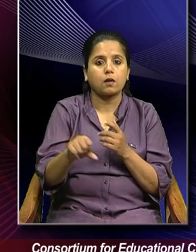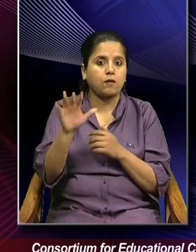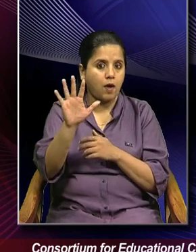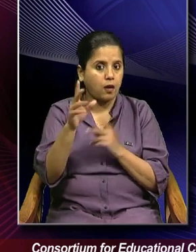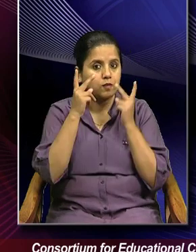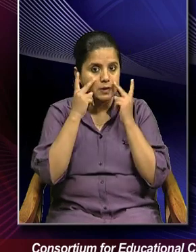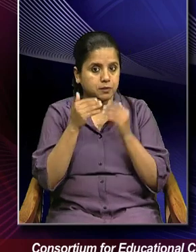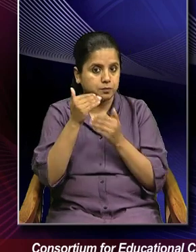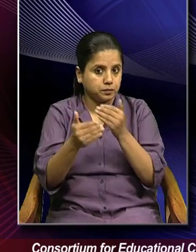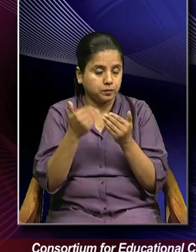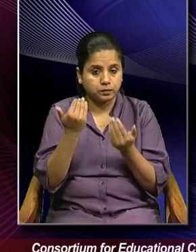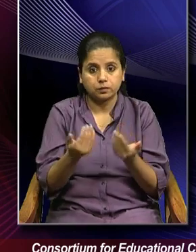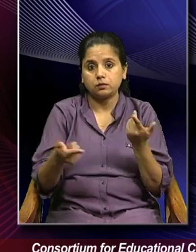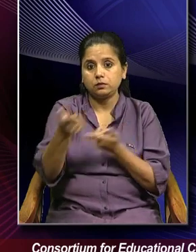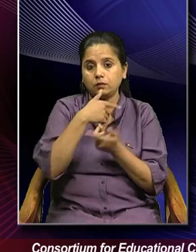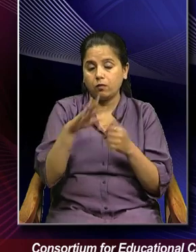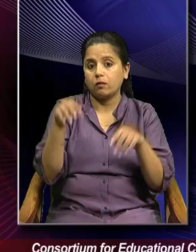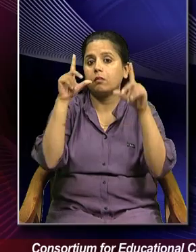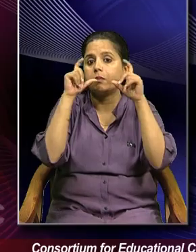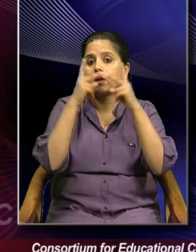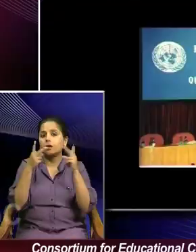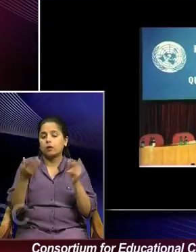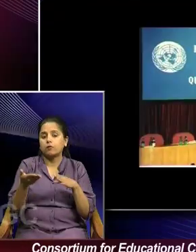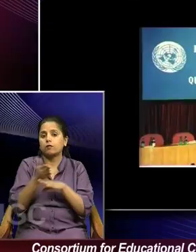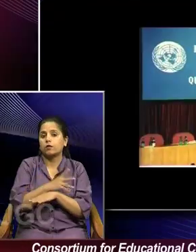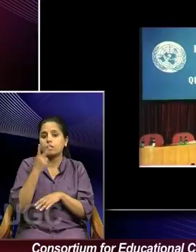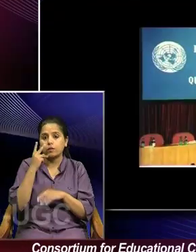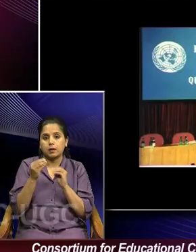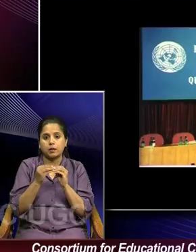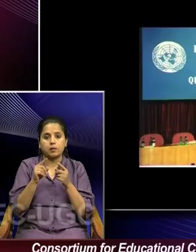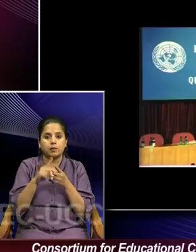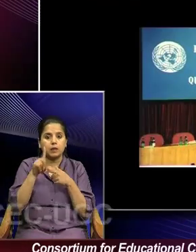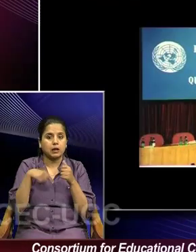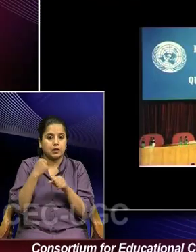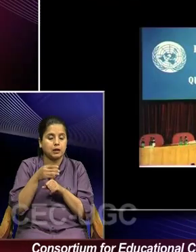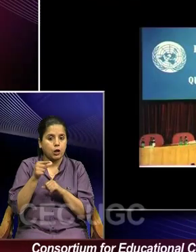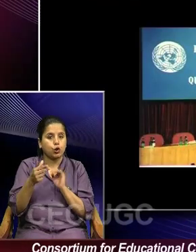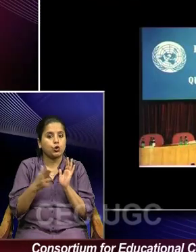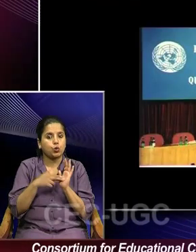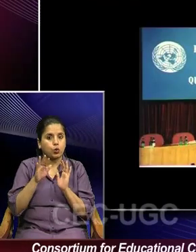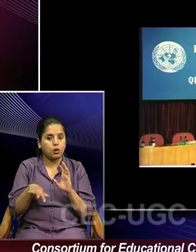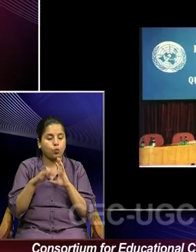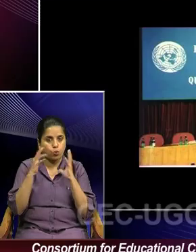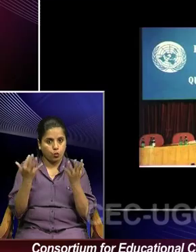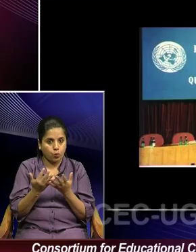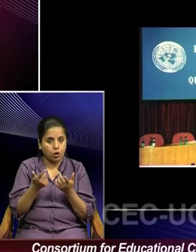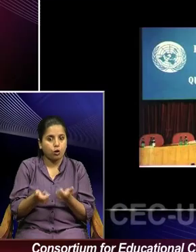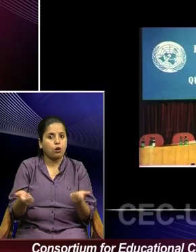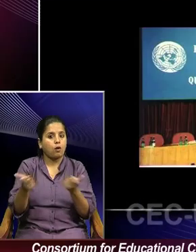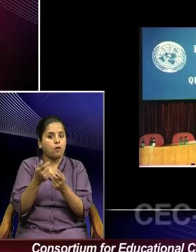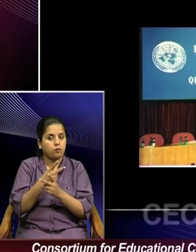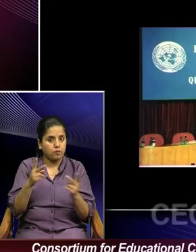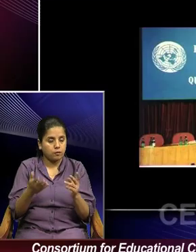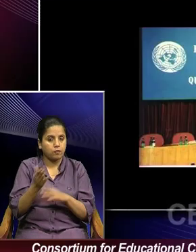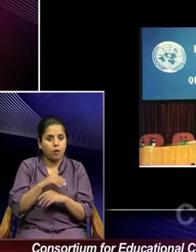1995, and herein we have a picture from the Beijing UN World Conference